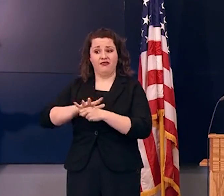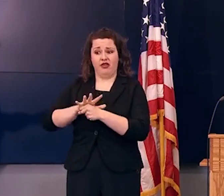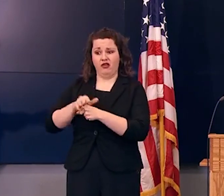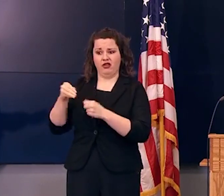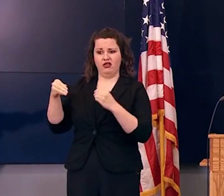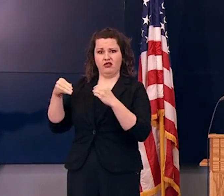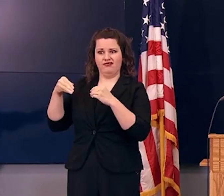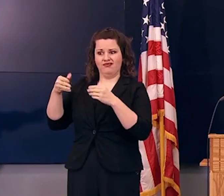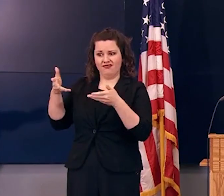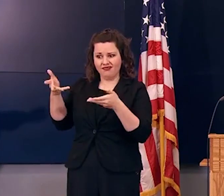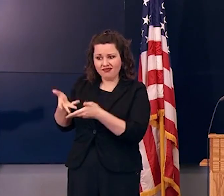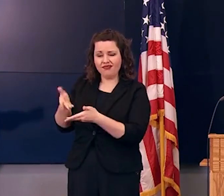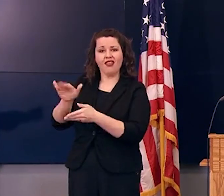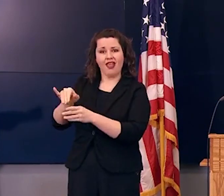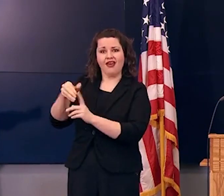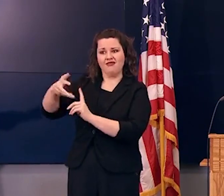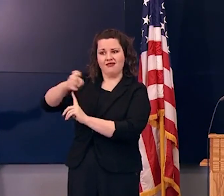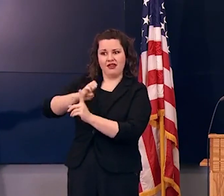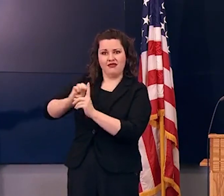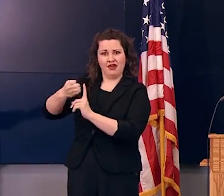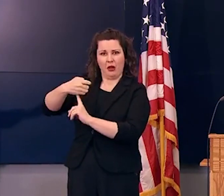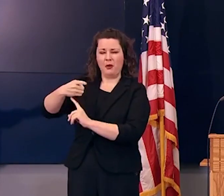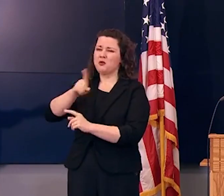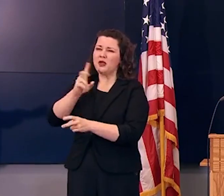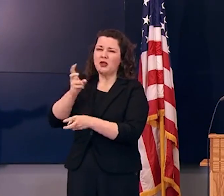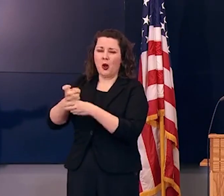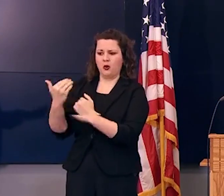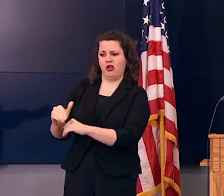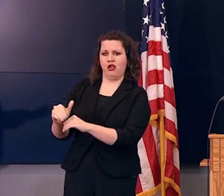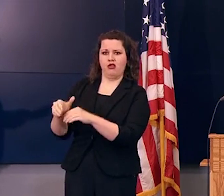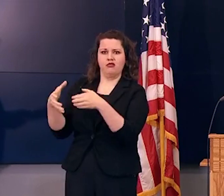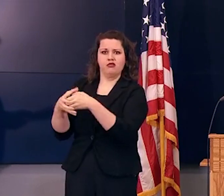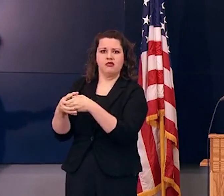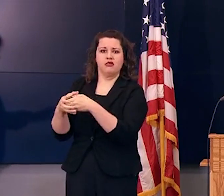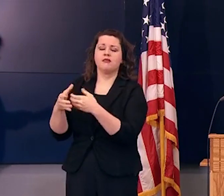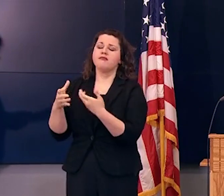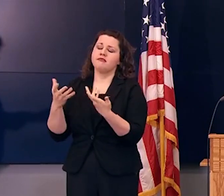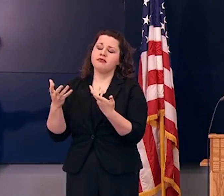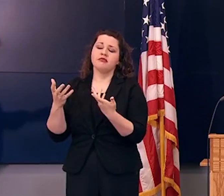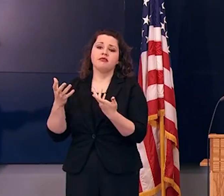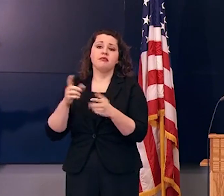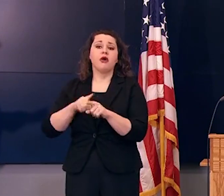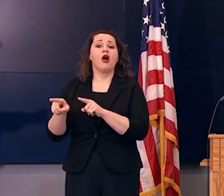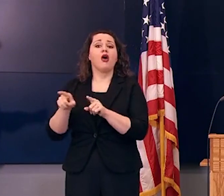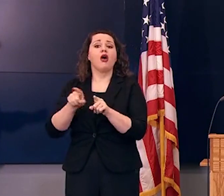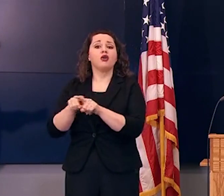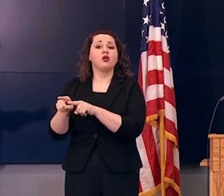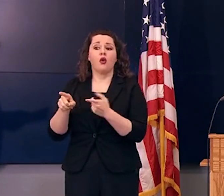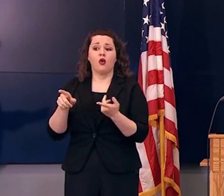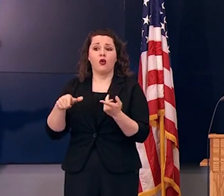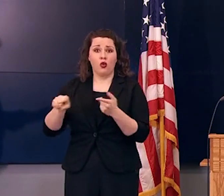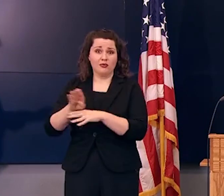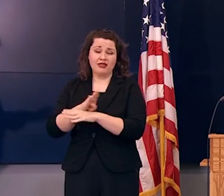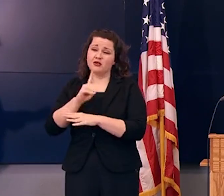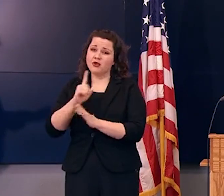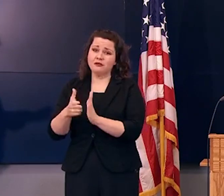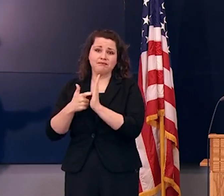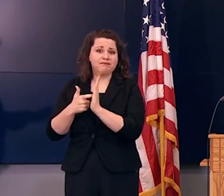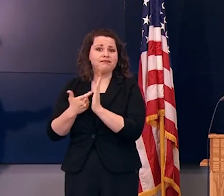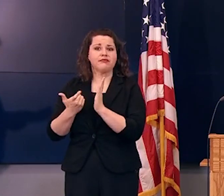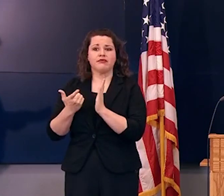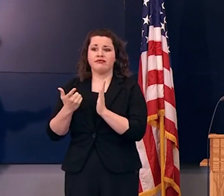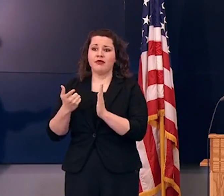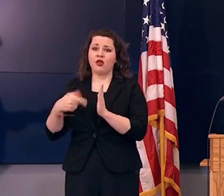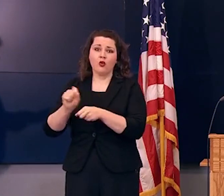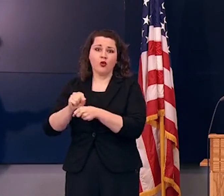this type of an environment, it's very difficult to contain. But these also are essential businesses and an essential